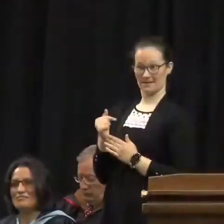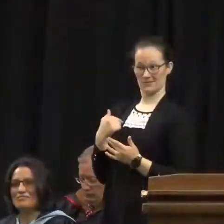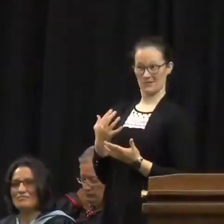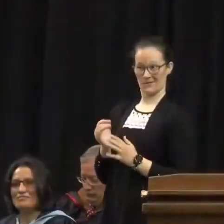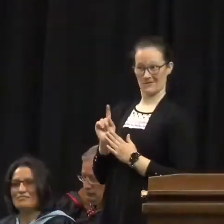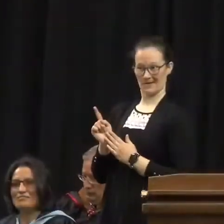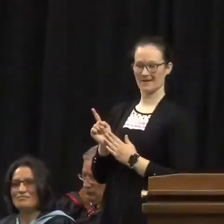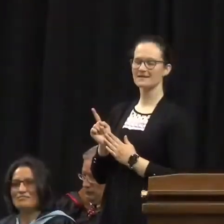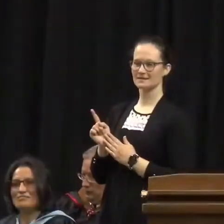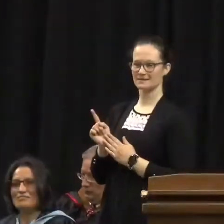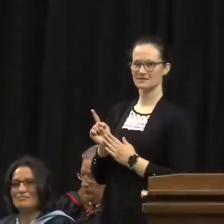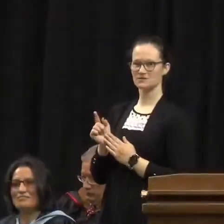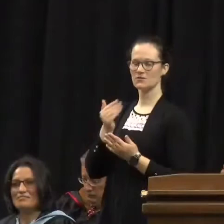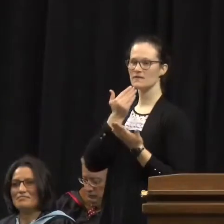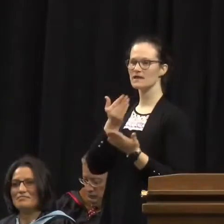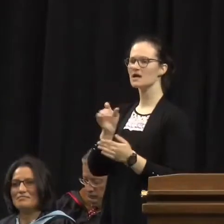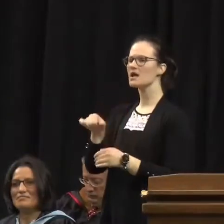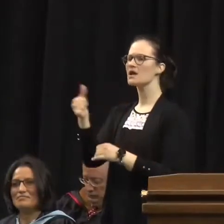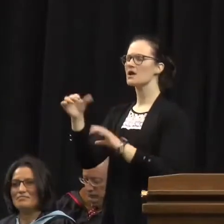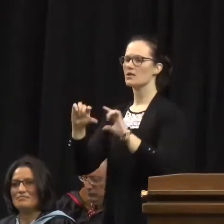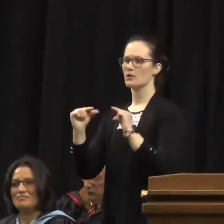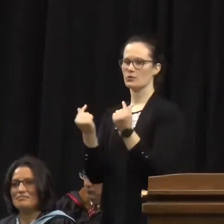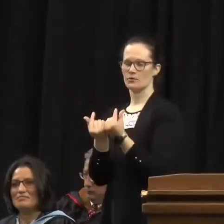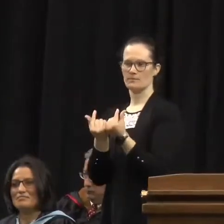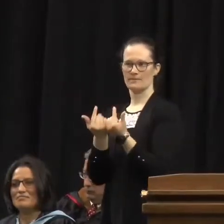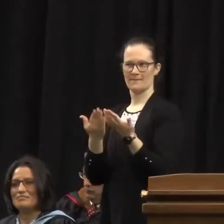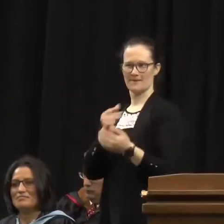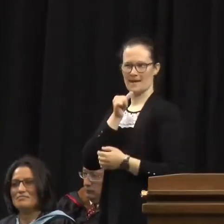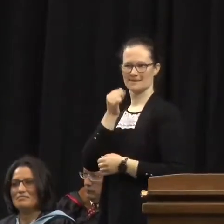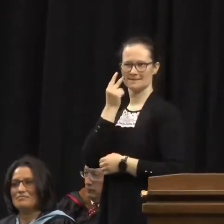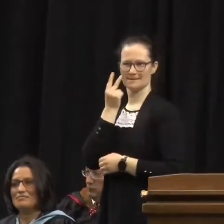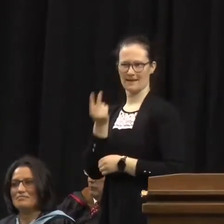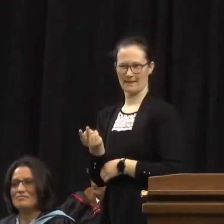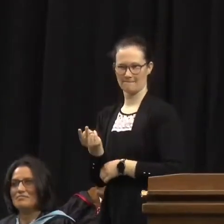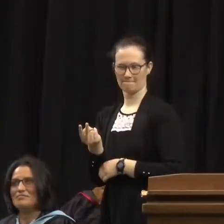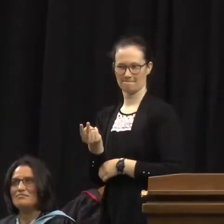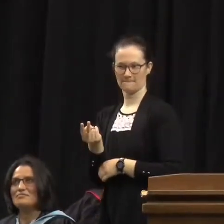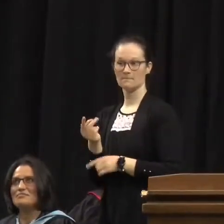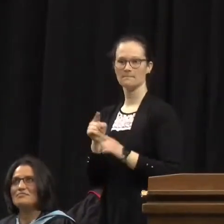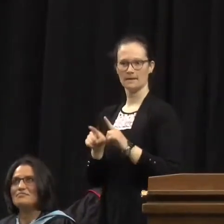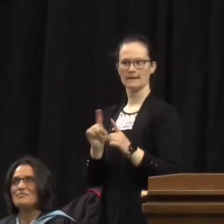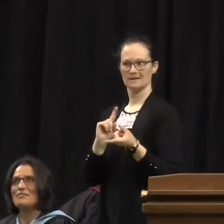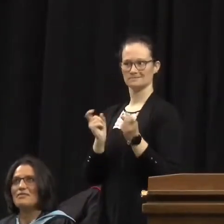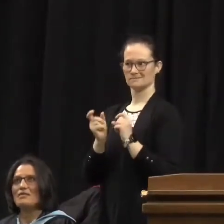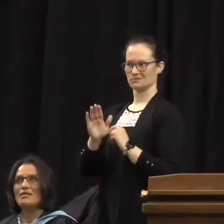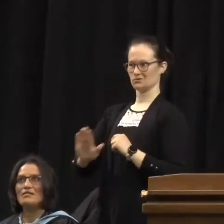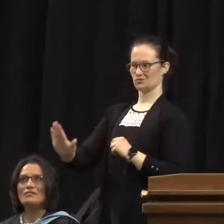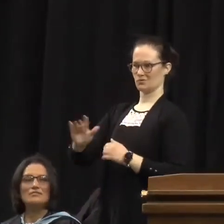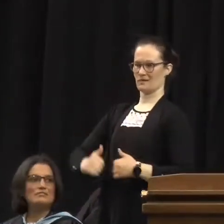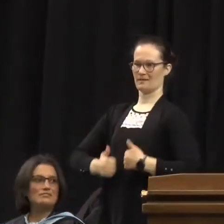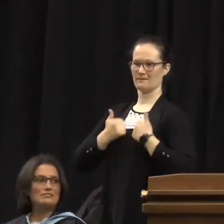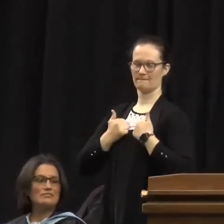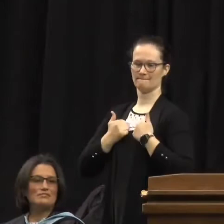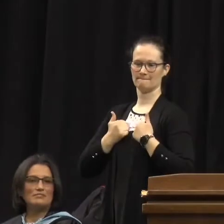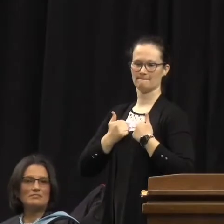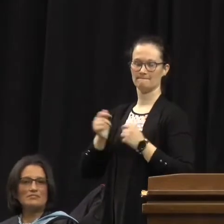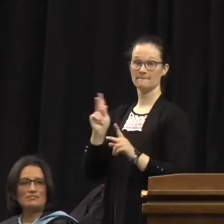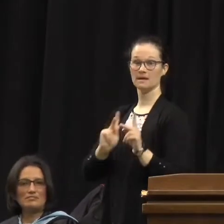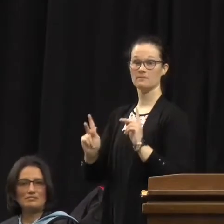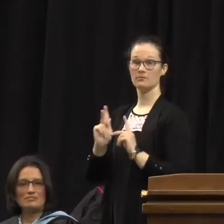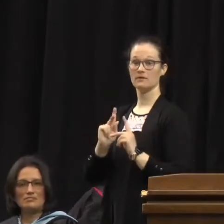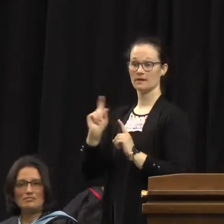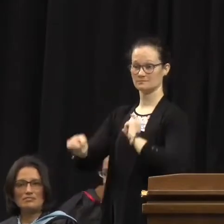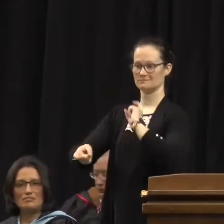I want to take a moment to thank another group of people. We don't always see them, but they make a difference in your lives. And those are people who donate money